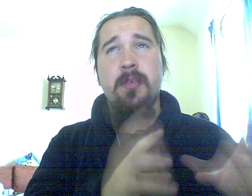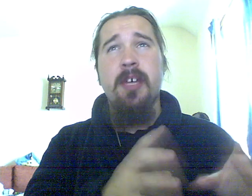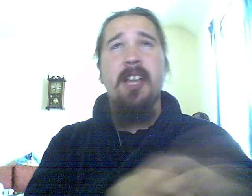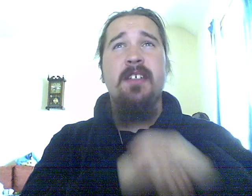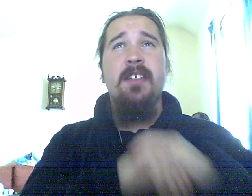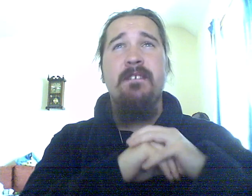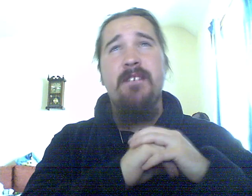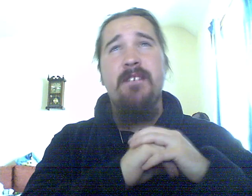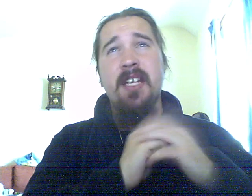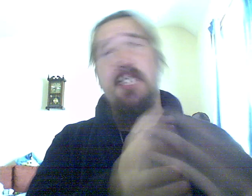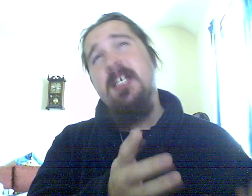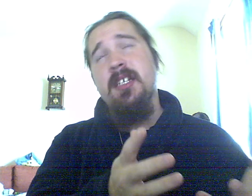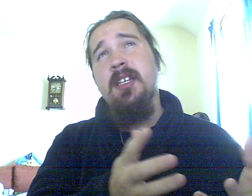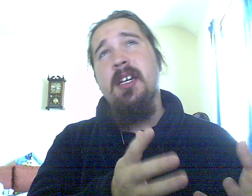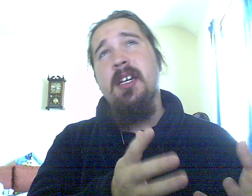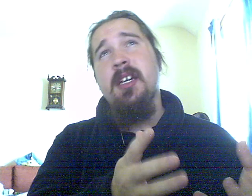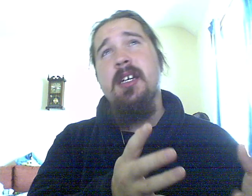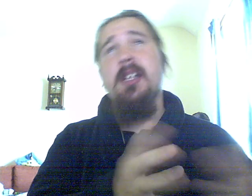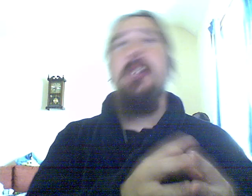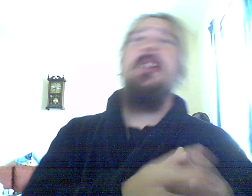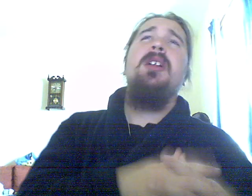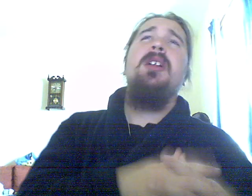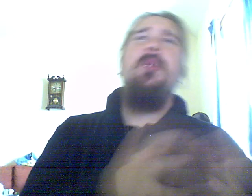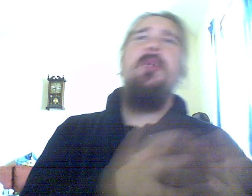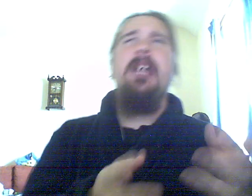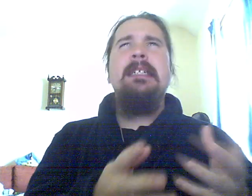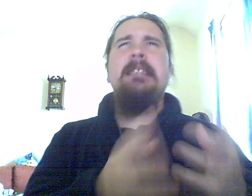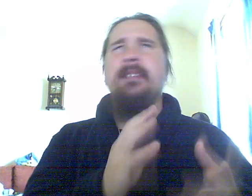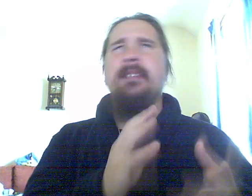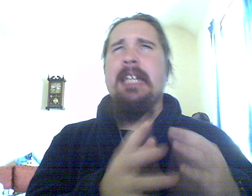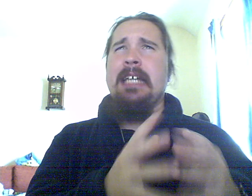Supporting cast, fantastic. Woody Allen, okay,